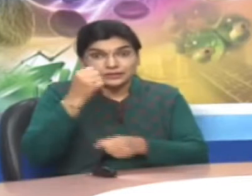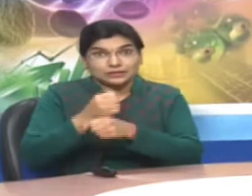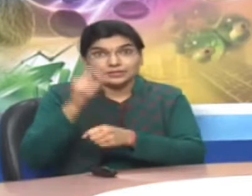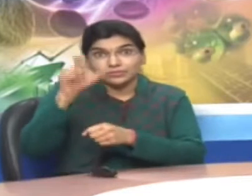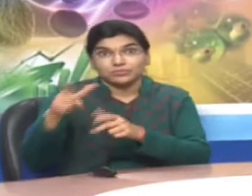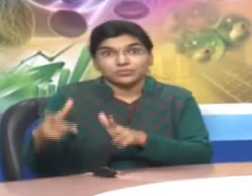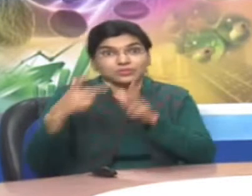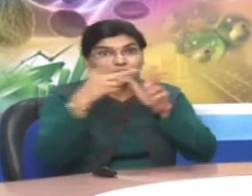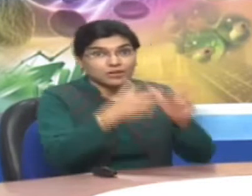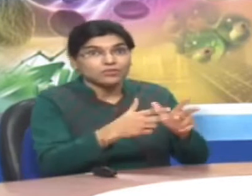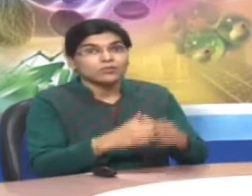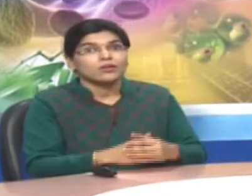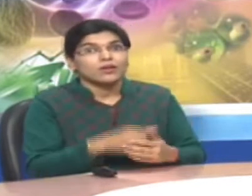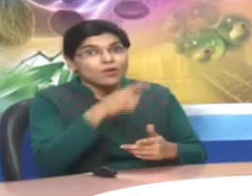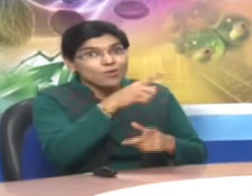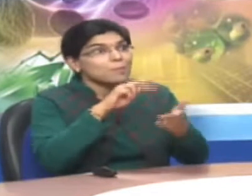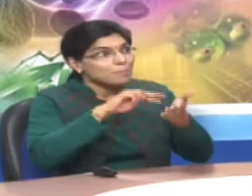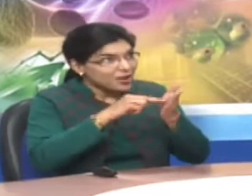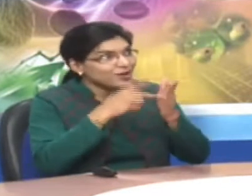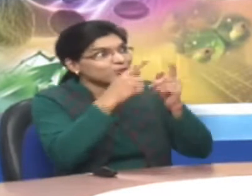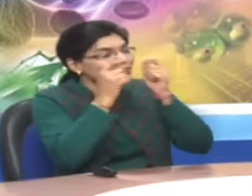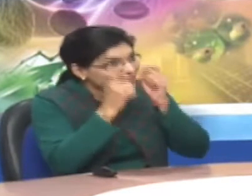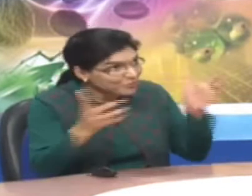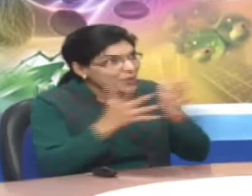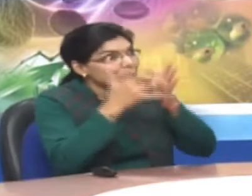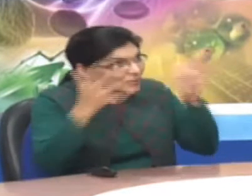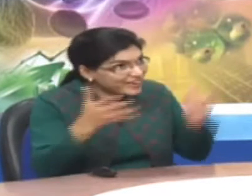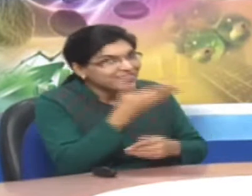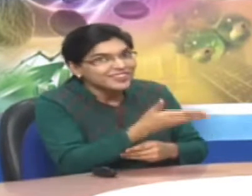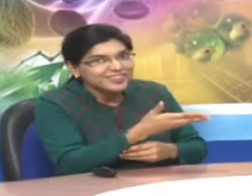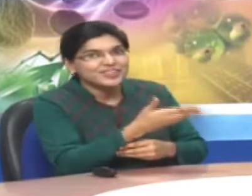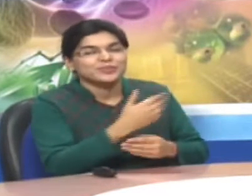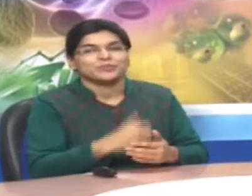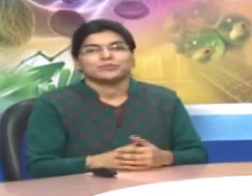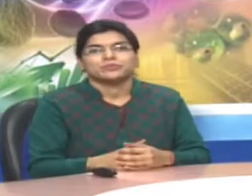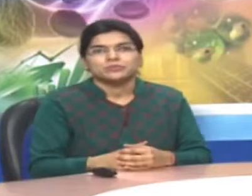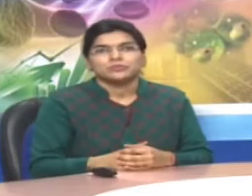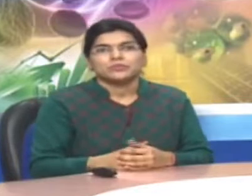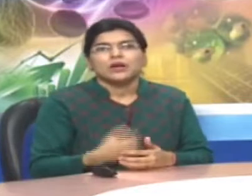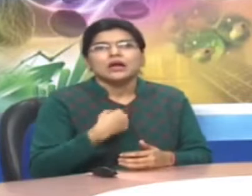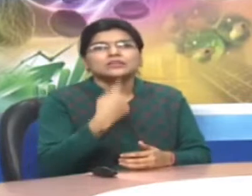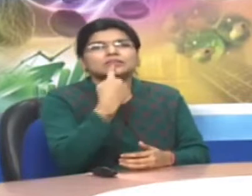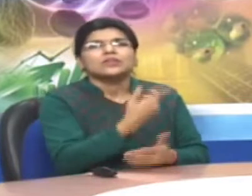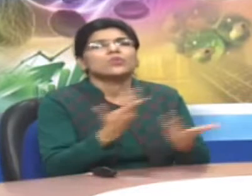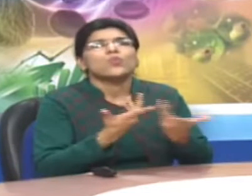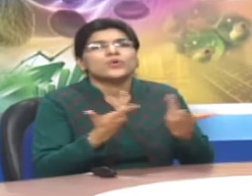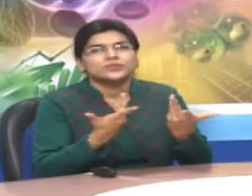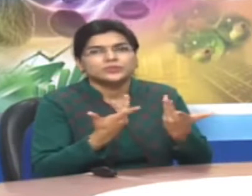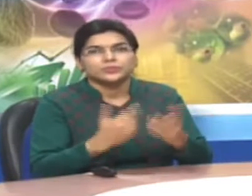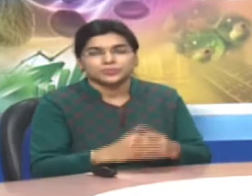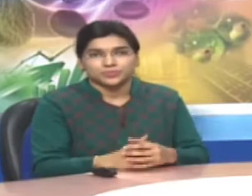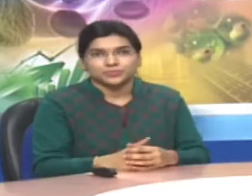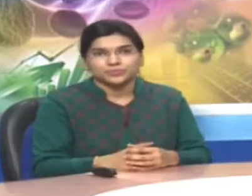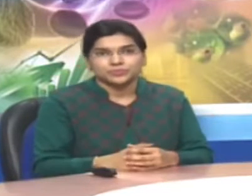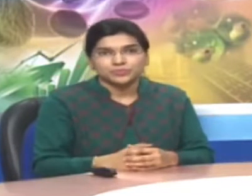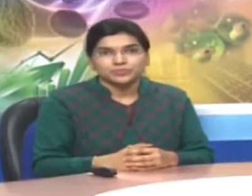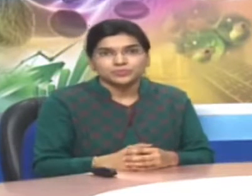Gerard says, this is a big surprise. I said